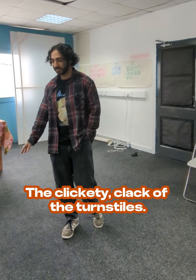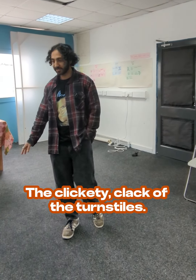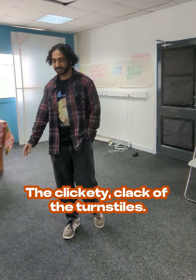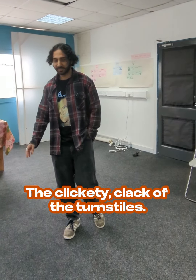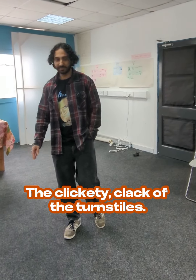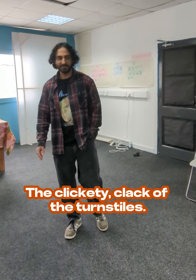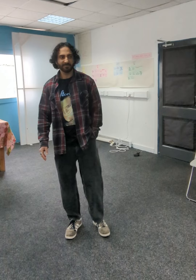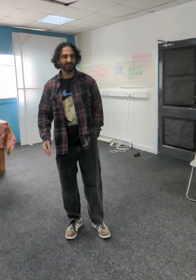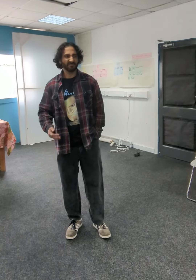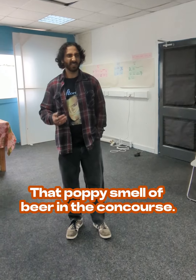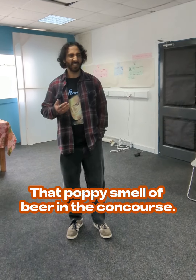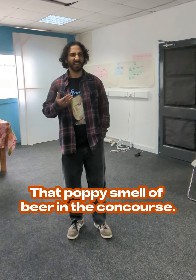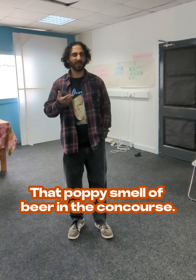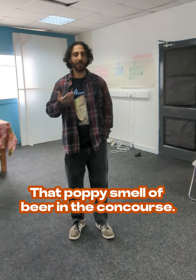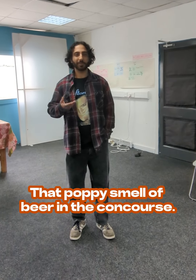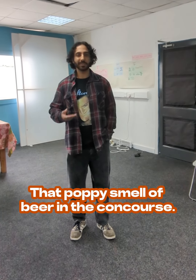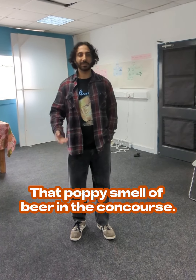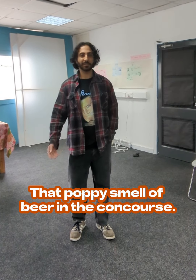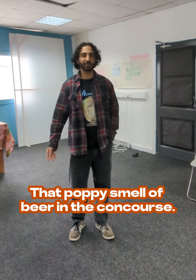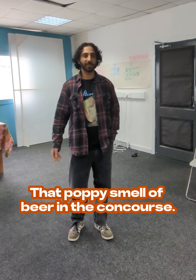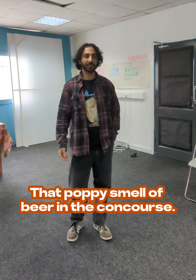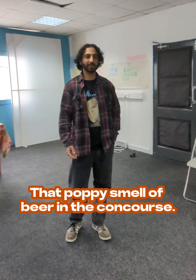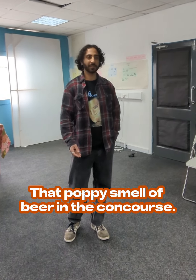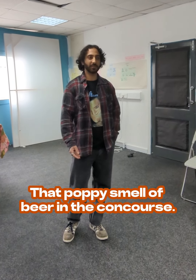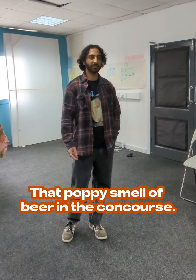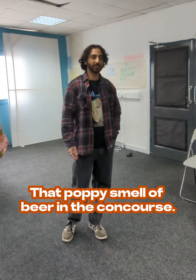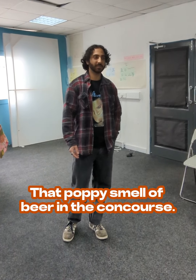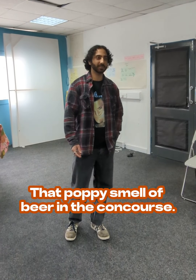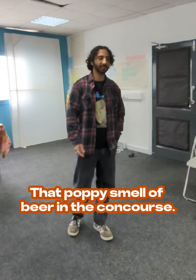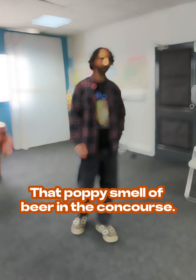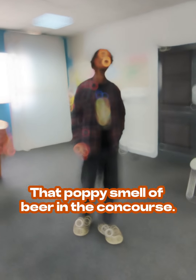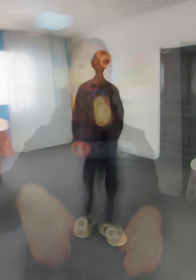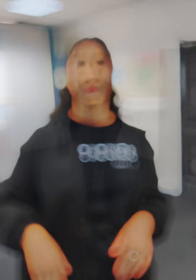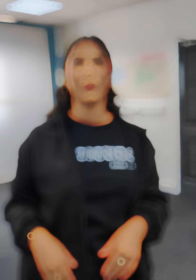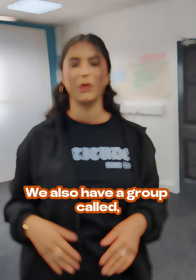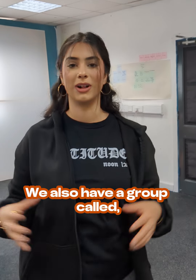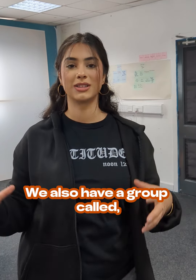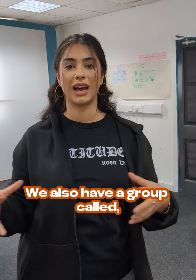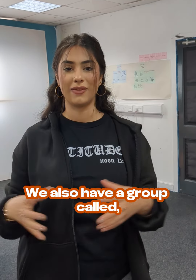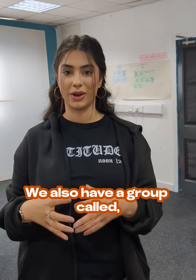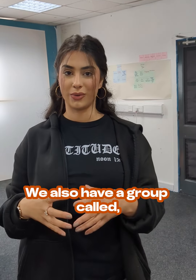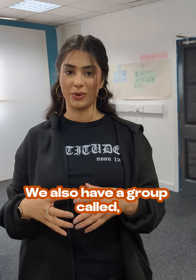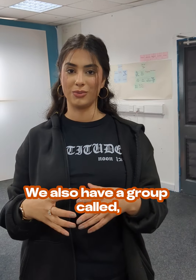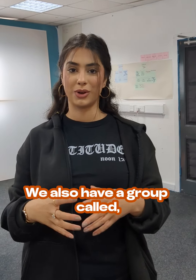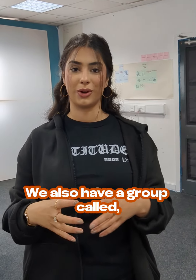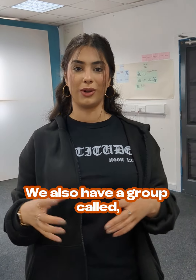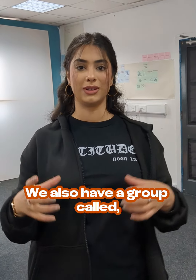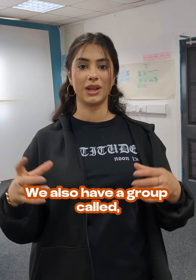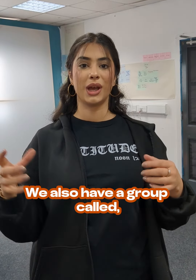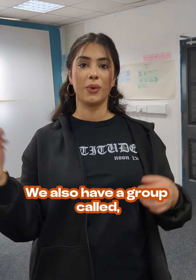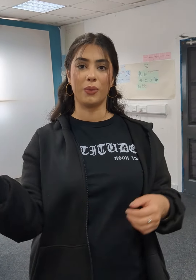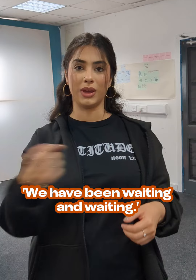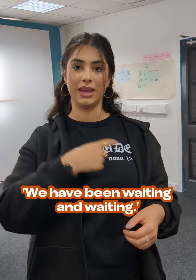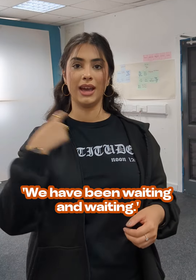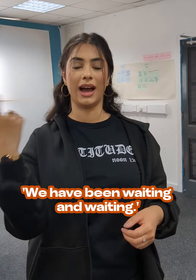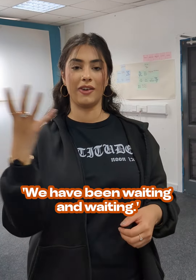turnstiles, that hoppy smell of beer in the concourse. We also have a group called We Have